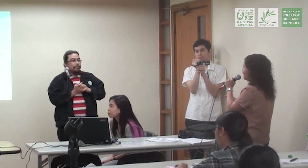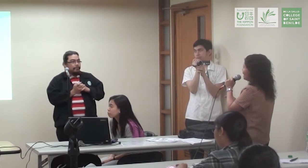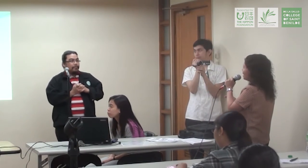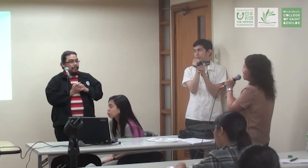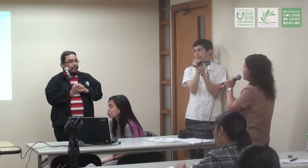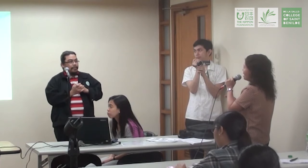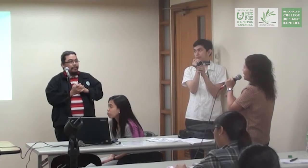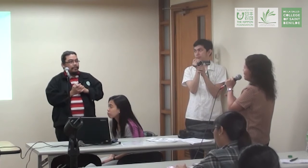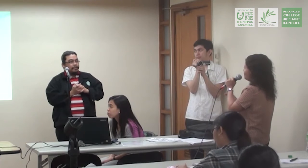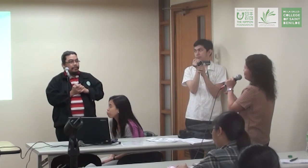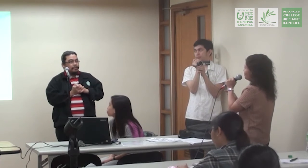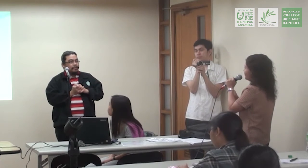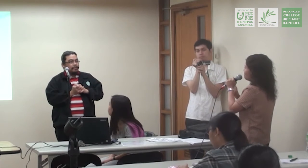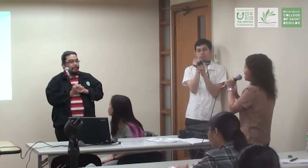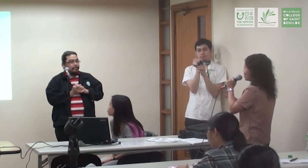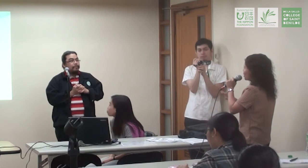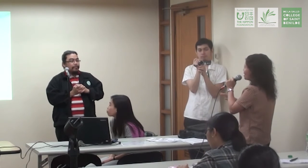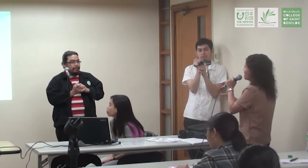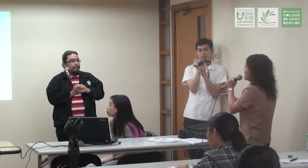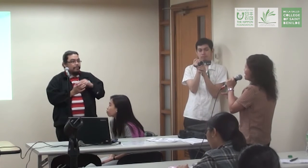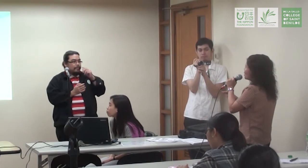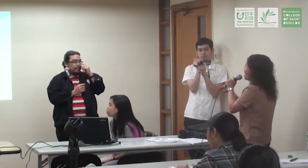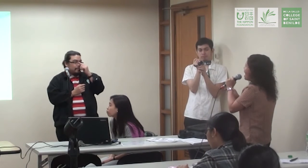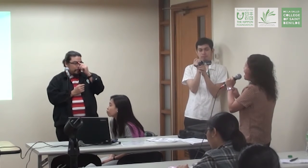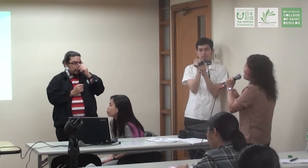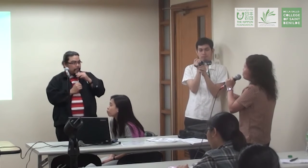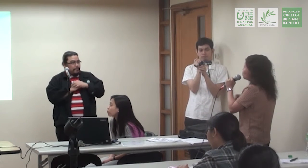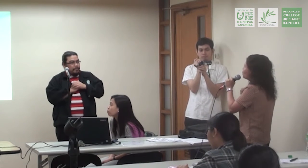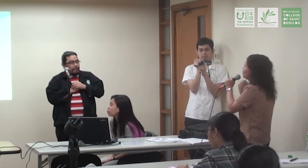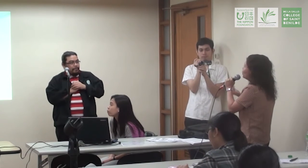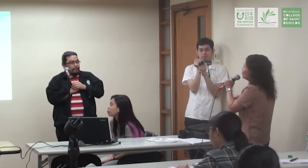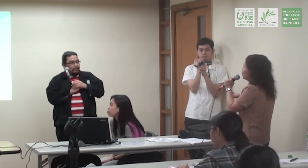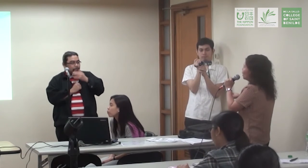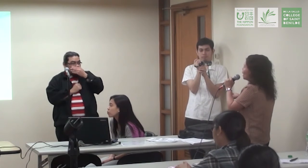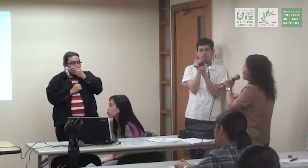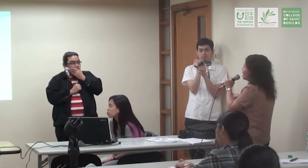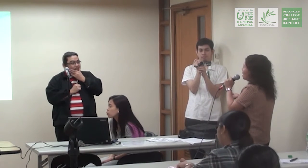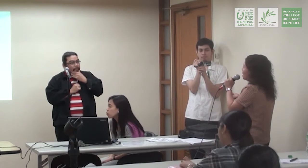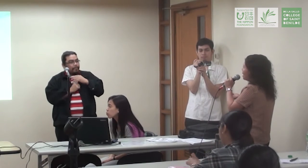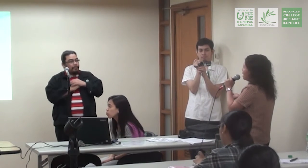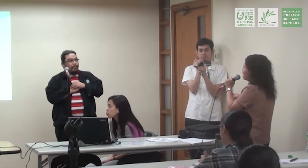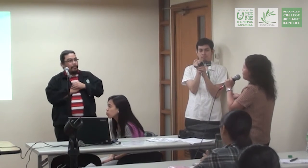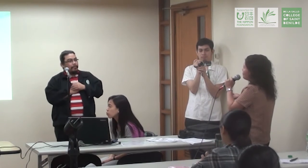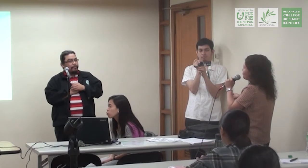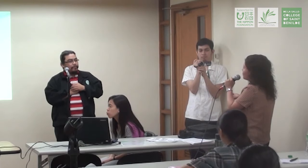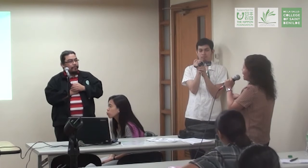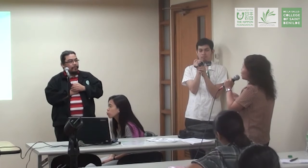subjective well-being measure. So how would you